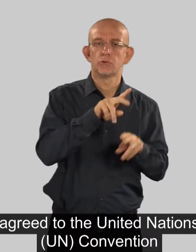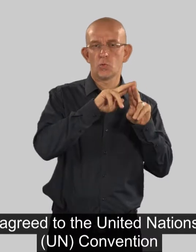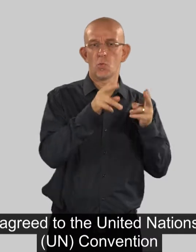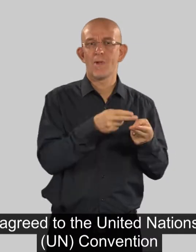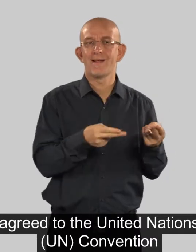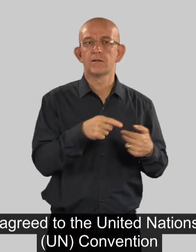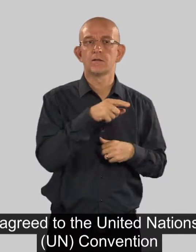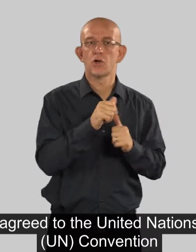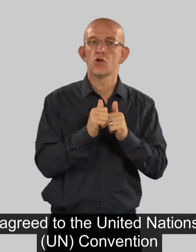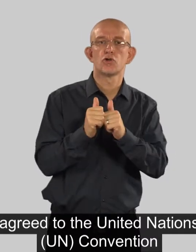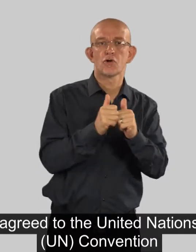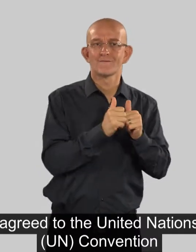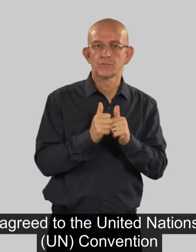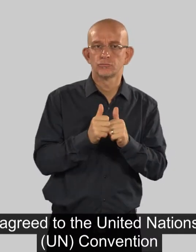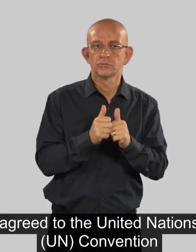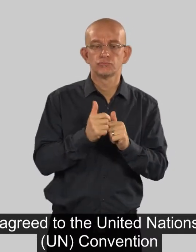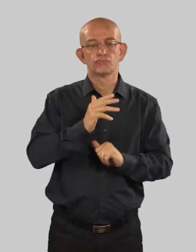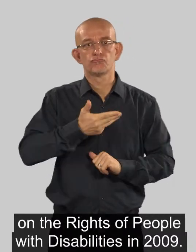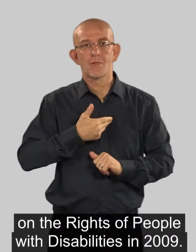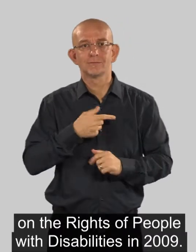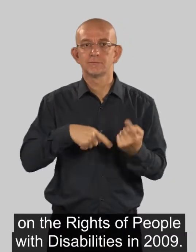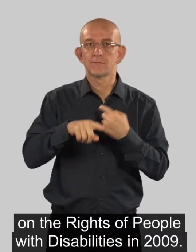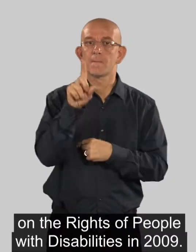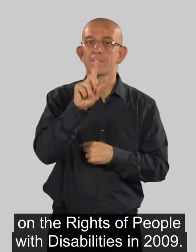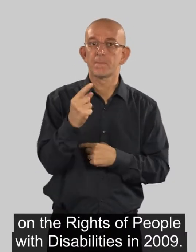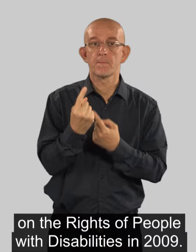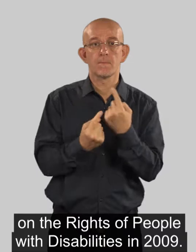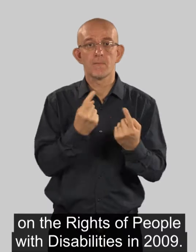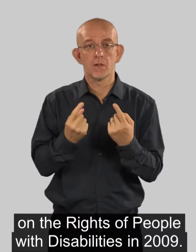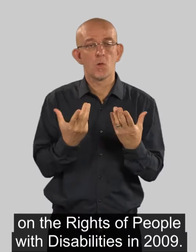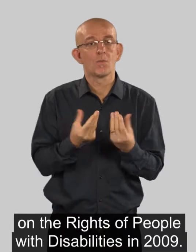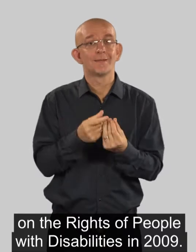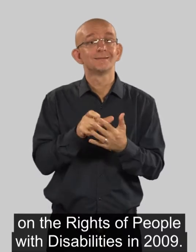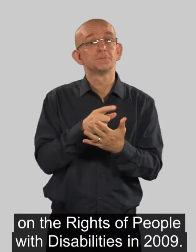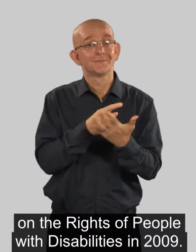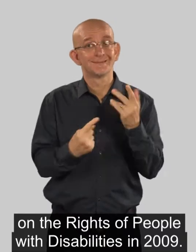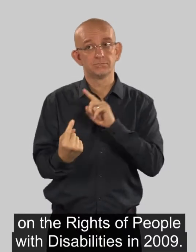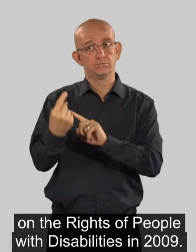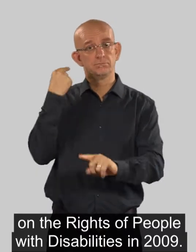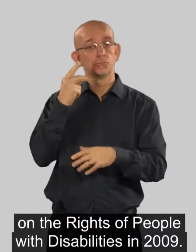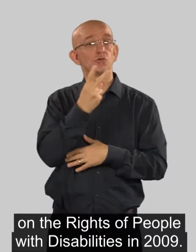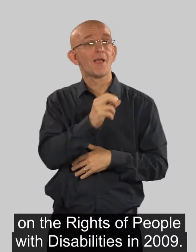Convention on the Rights of People with Disabilities in 2009.